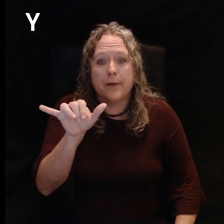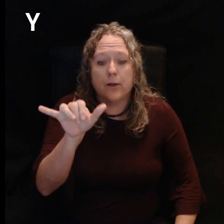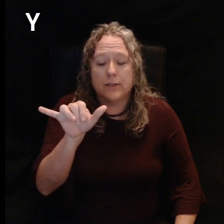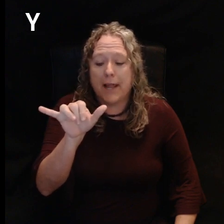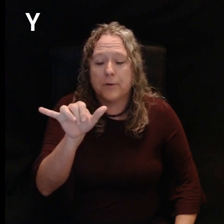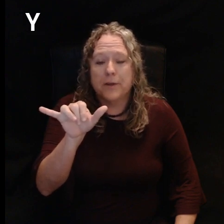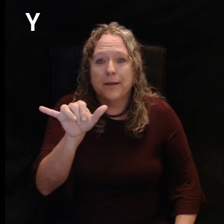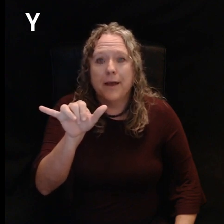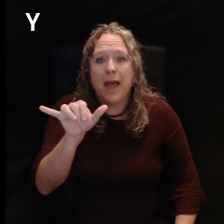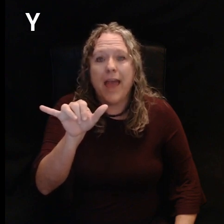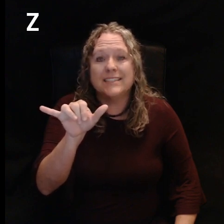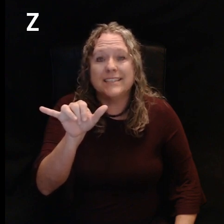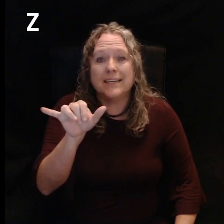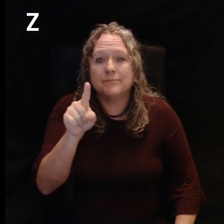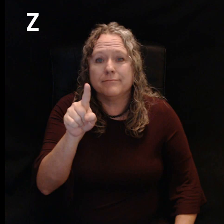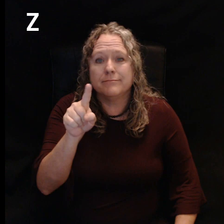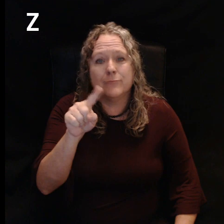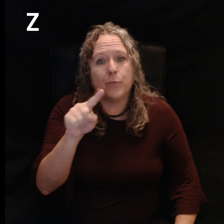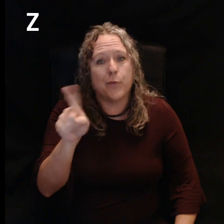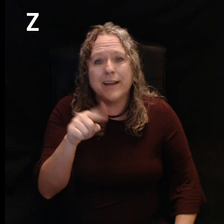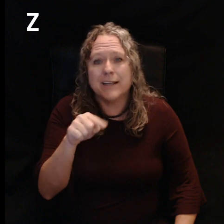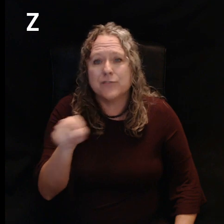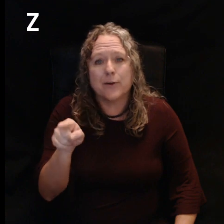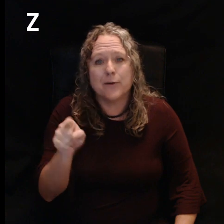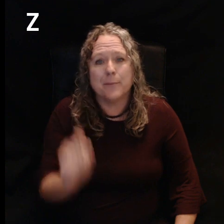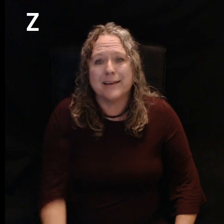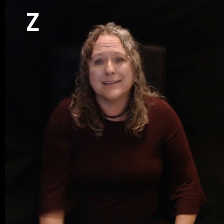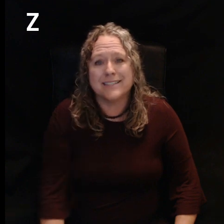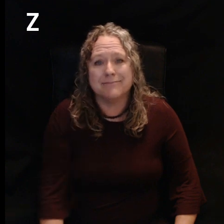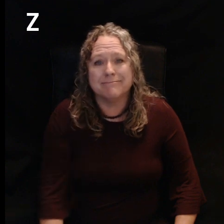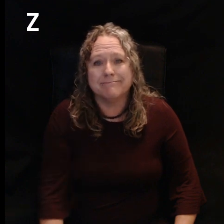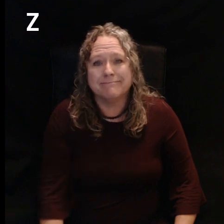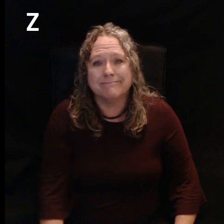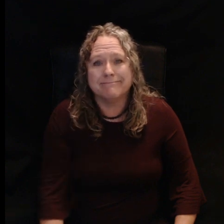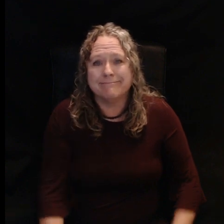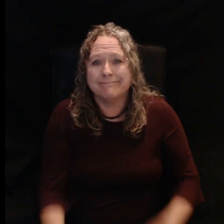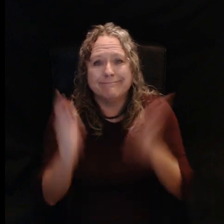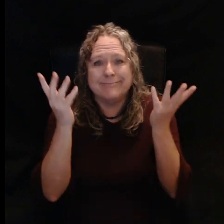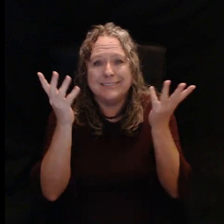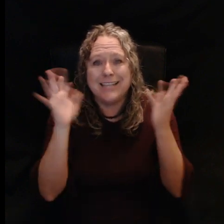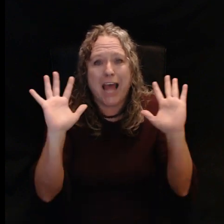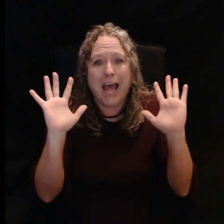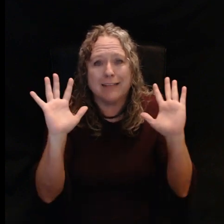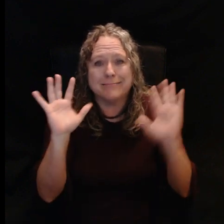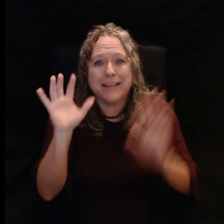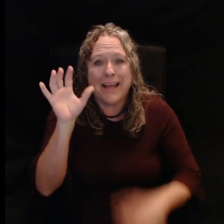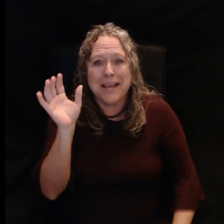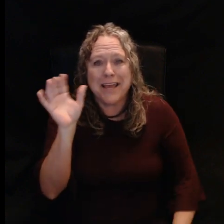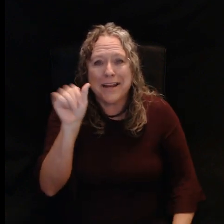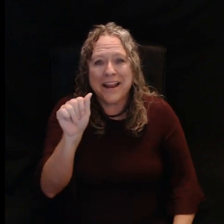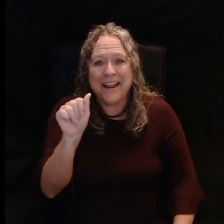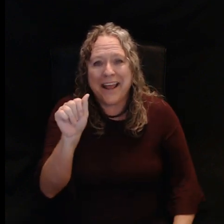held down. And Z, with your index finger, make a Z. Ta-da. Again,